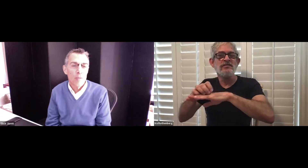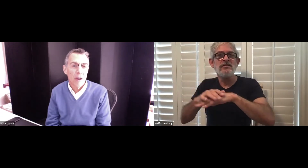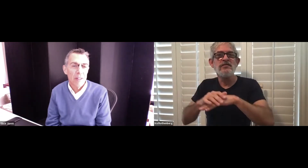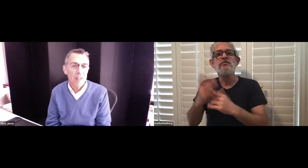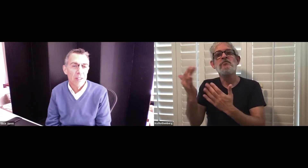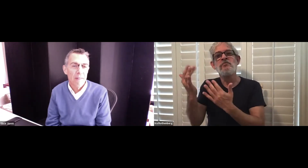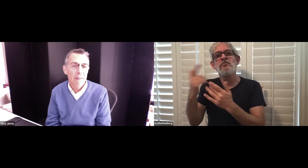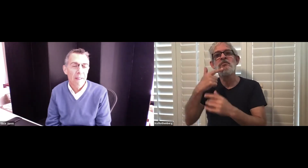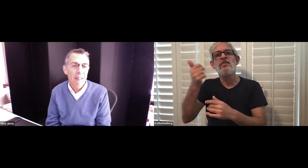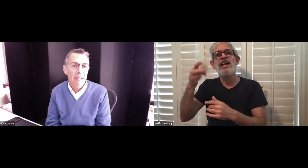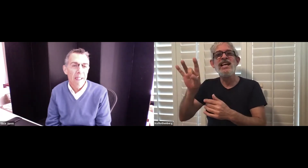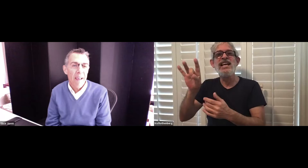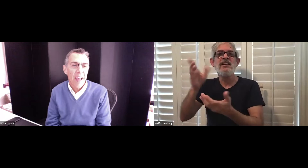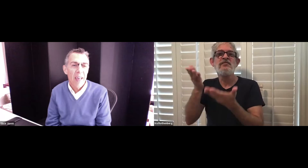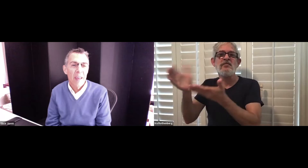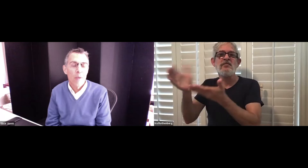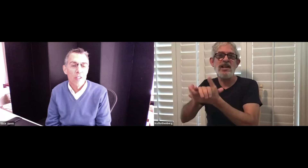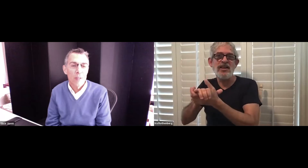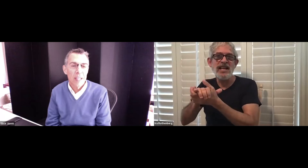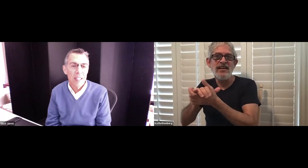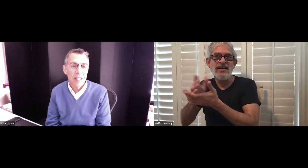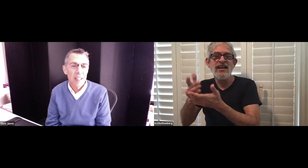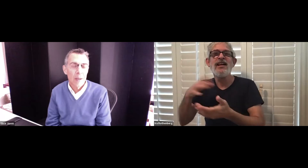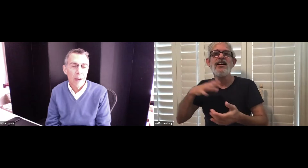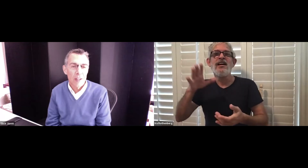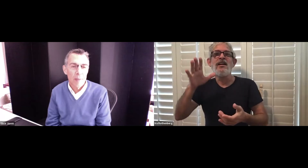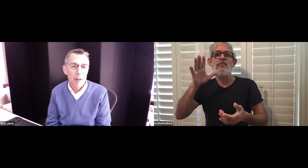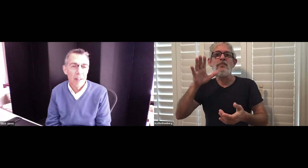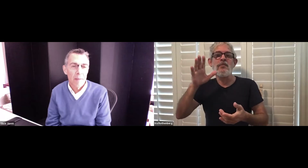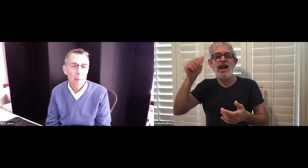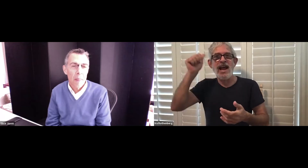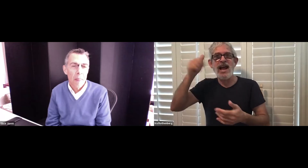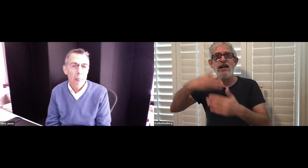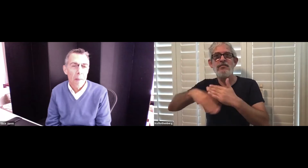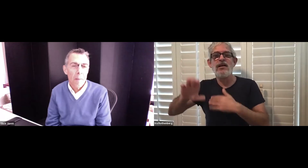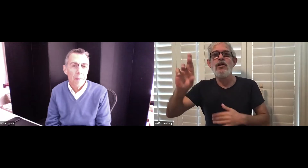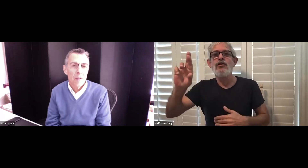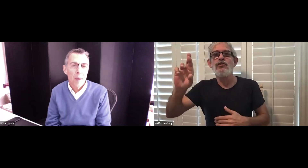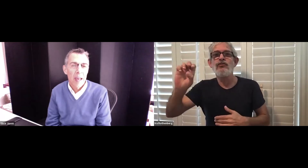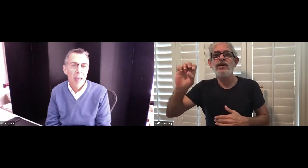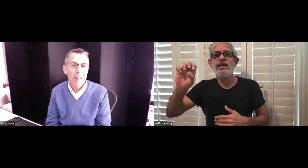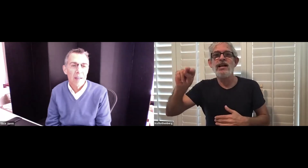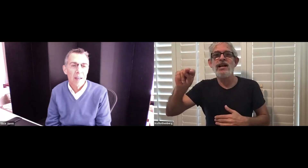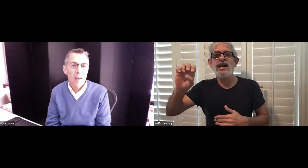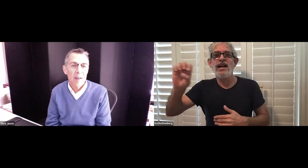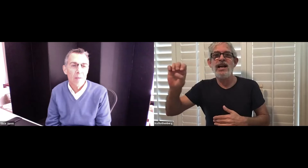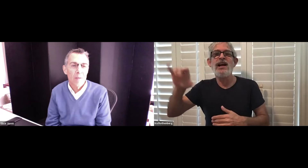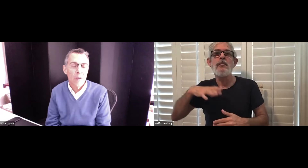marriage. And then when she was 18, they were actually married. So my aunt was